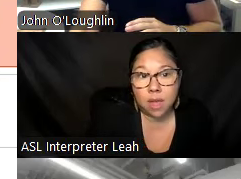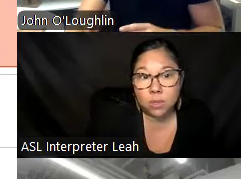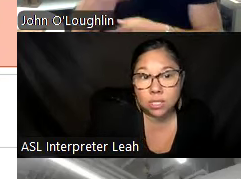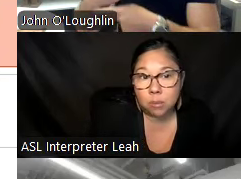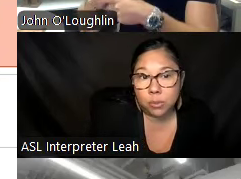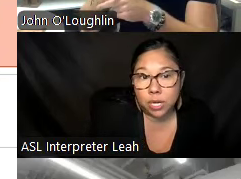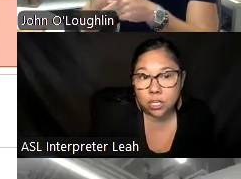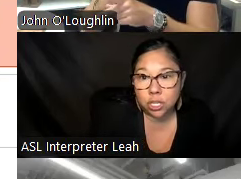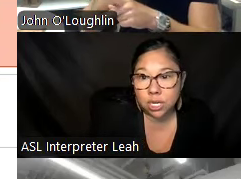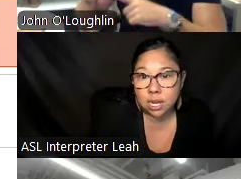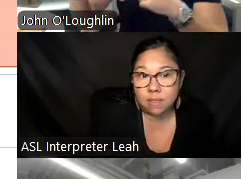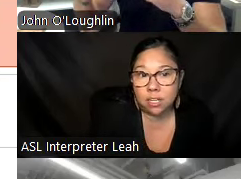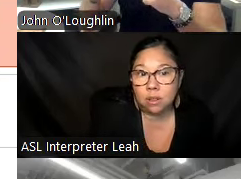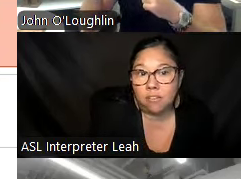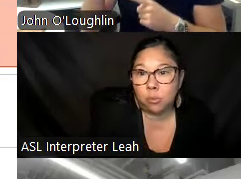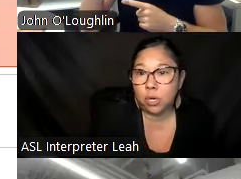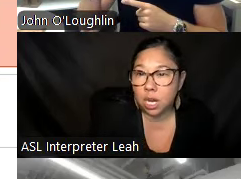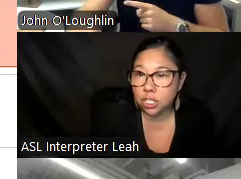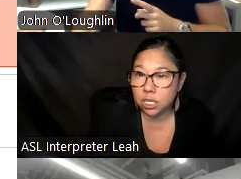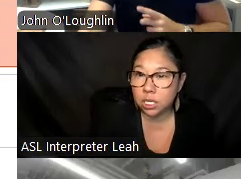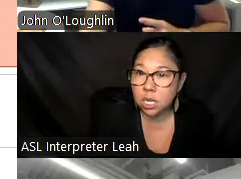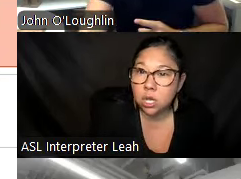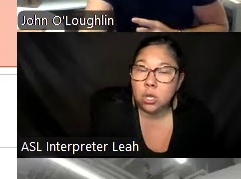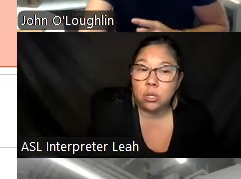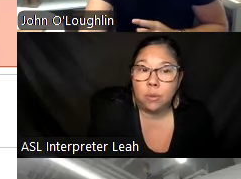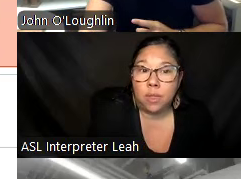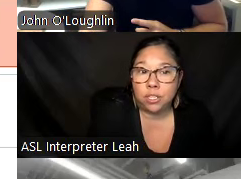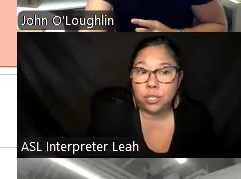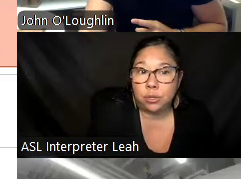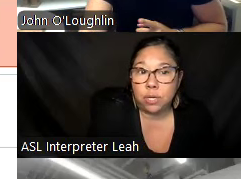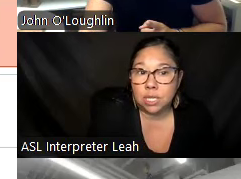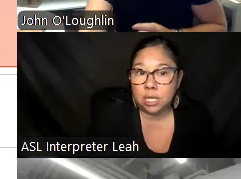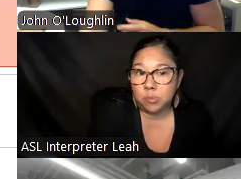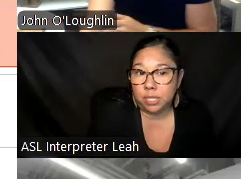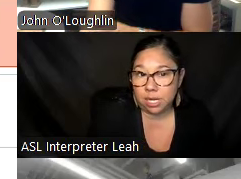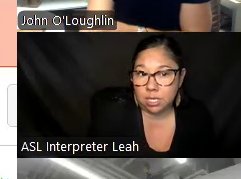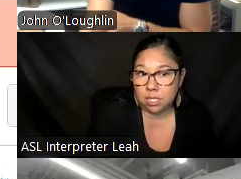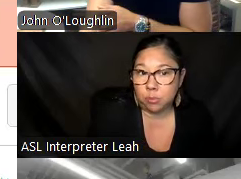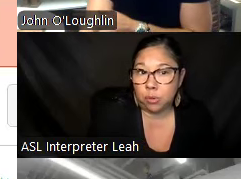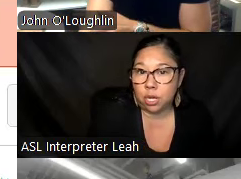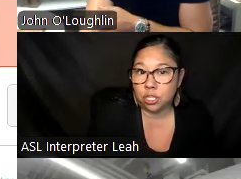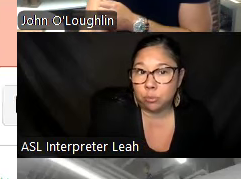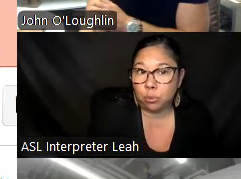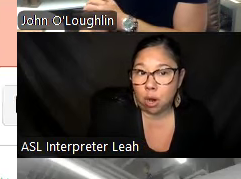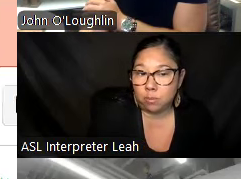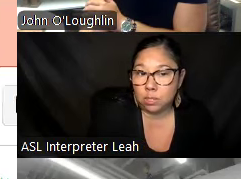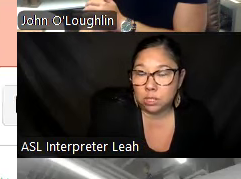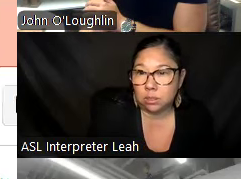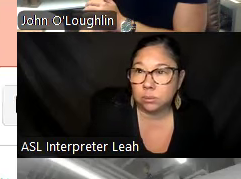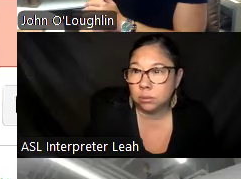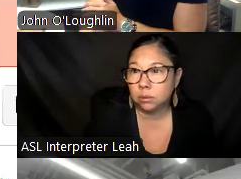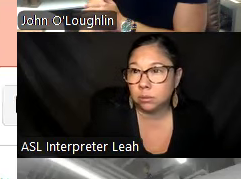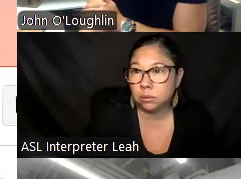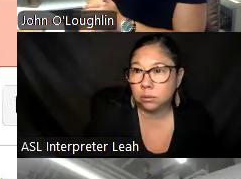So that was comprehension, and then you'll have a production that you need to complete, a production